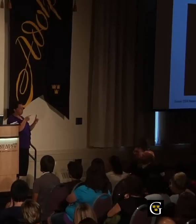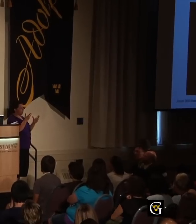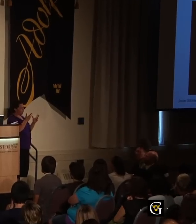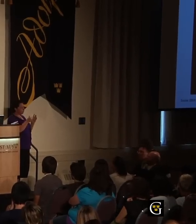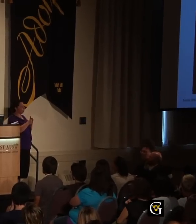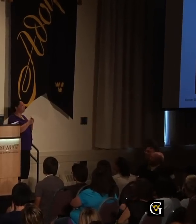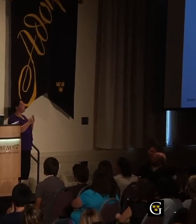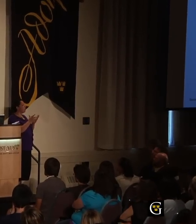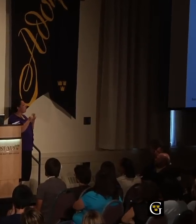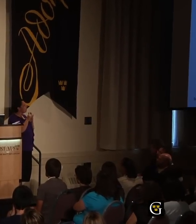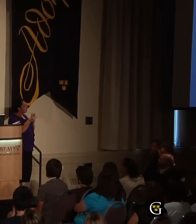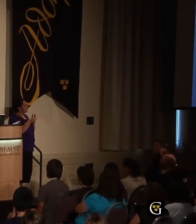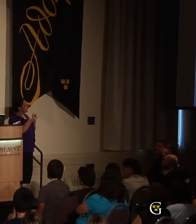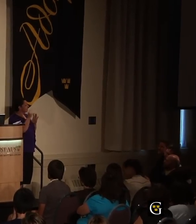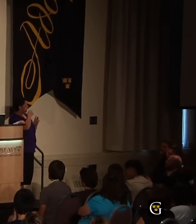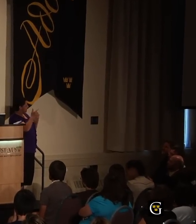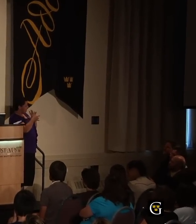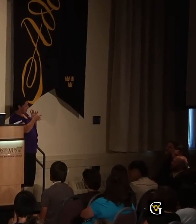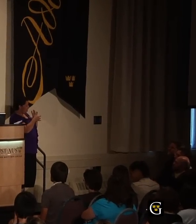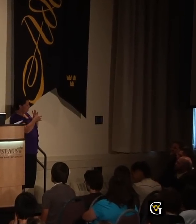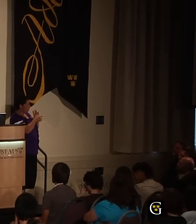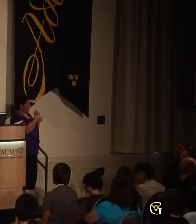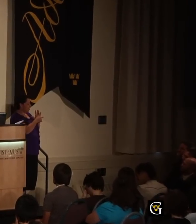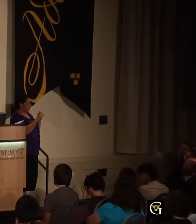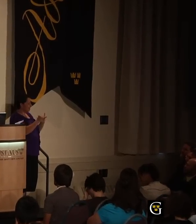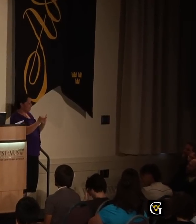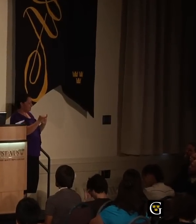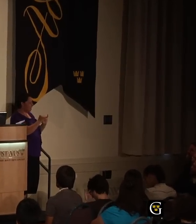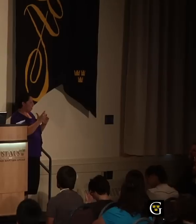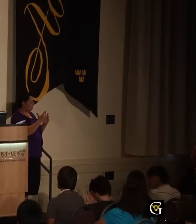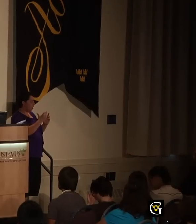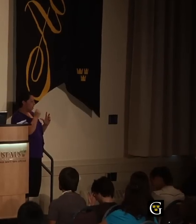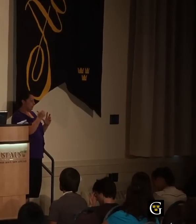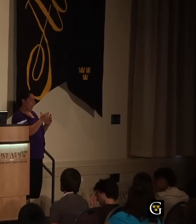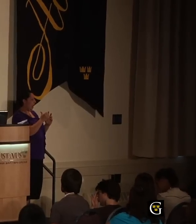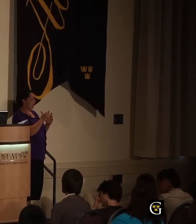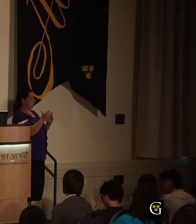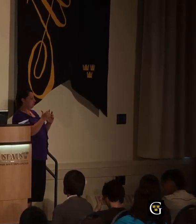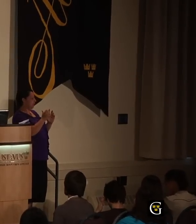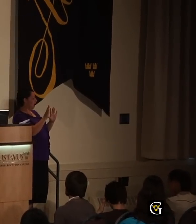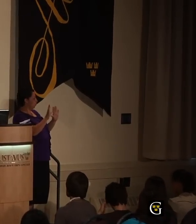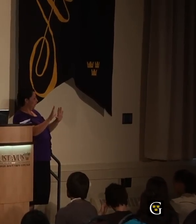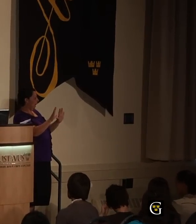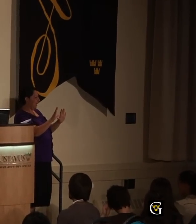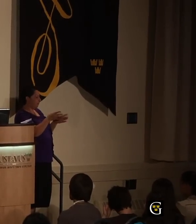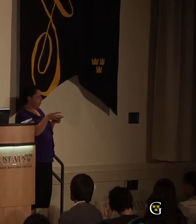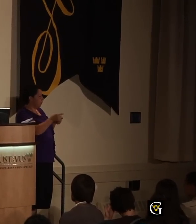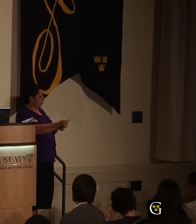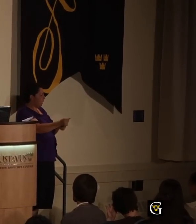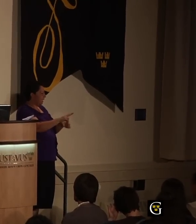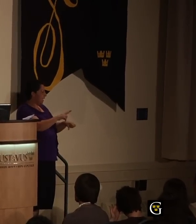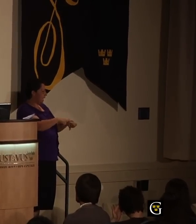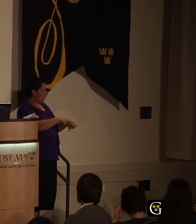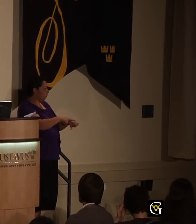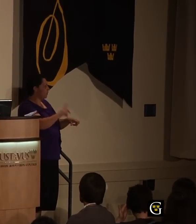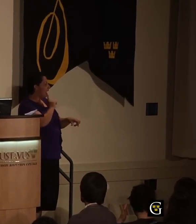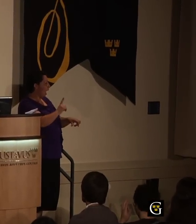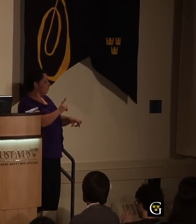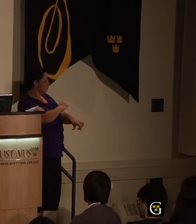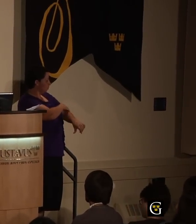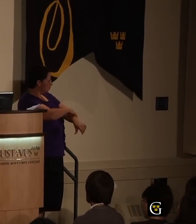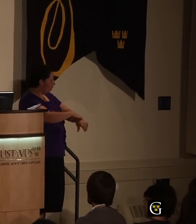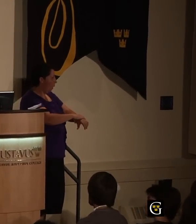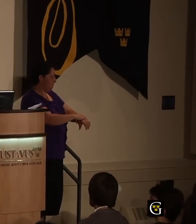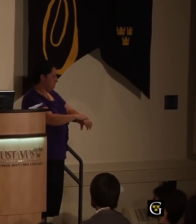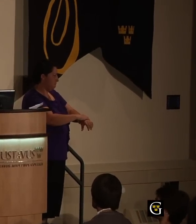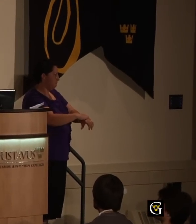this technology still falls very far short of the fluidity and the naturalness of a real arm. And there's several